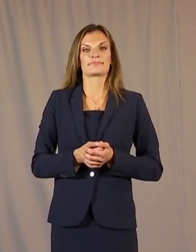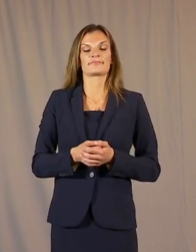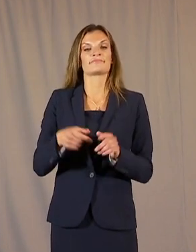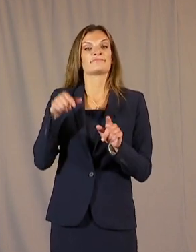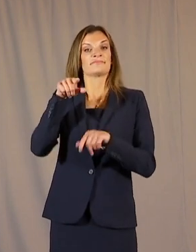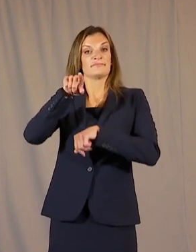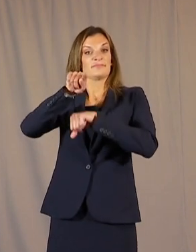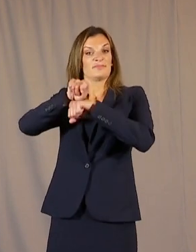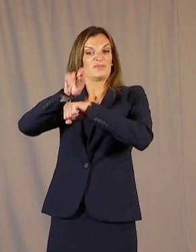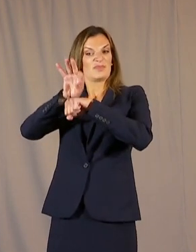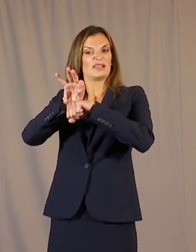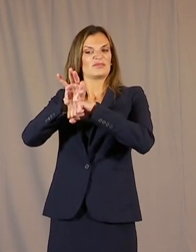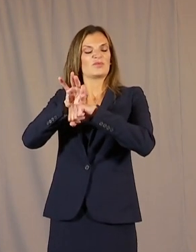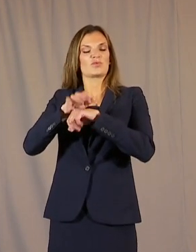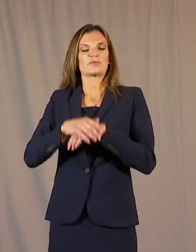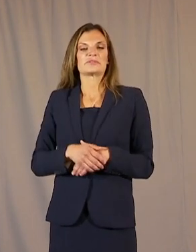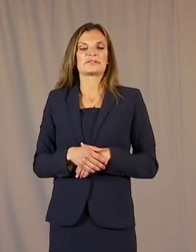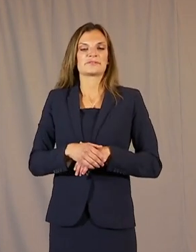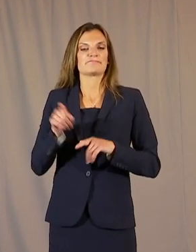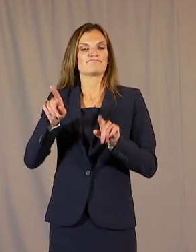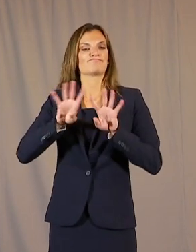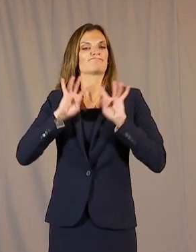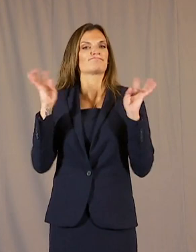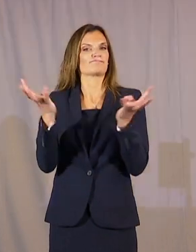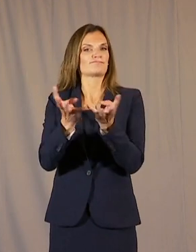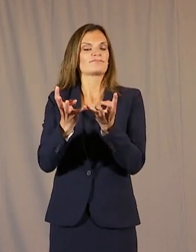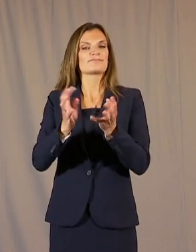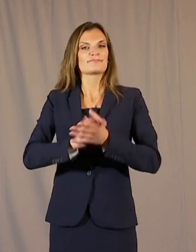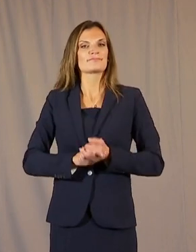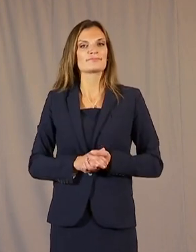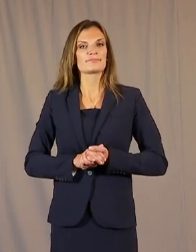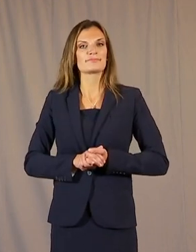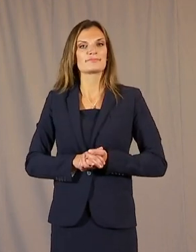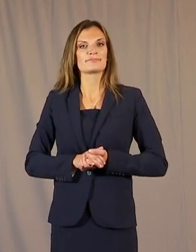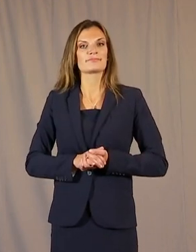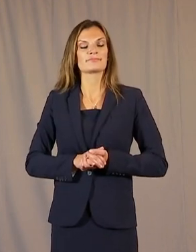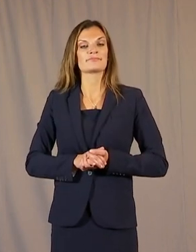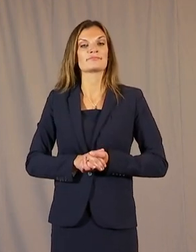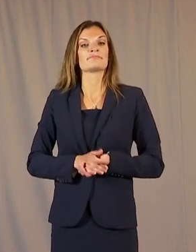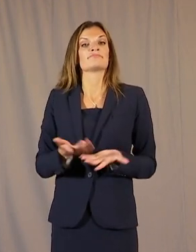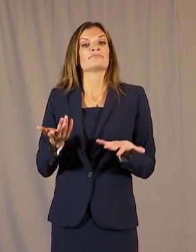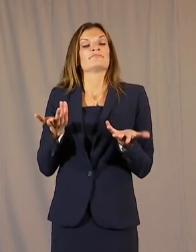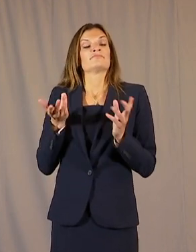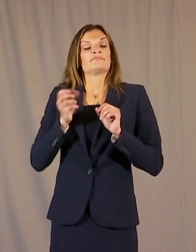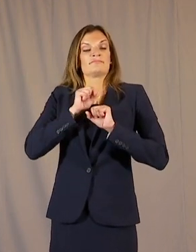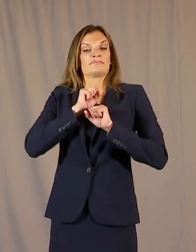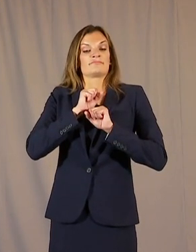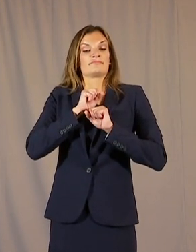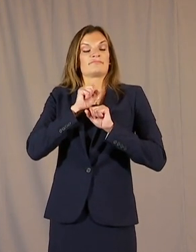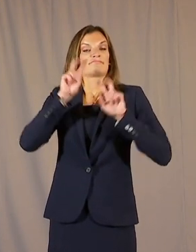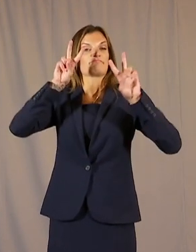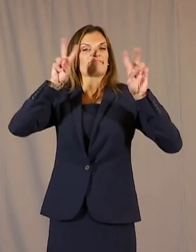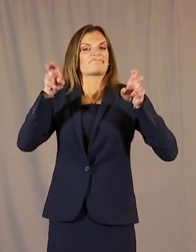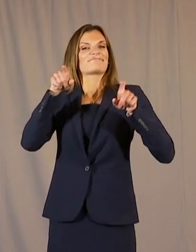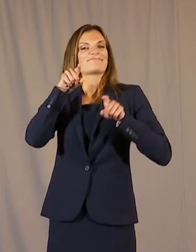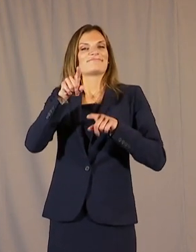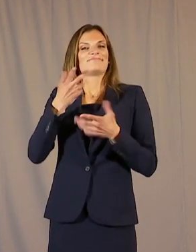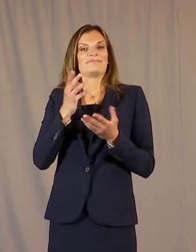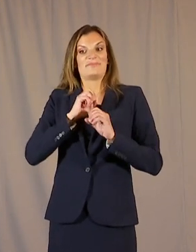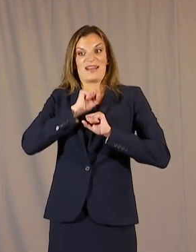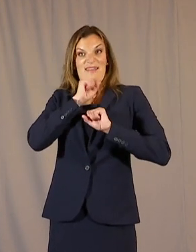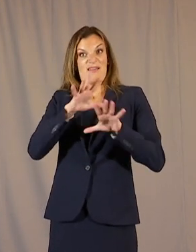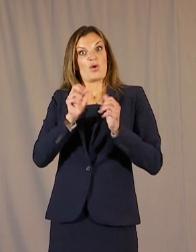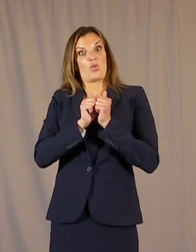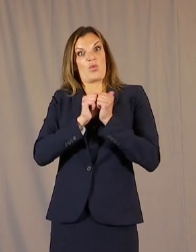force and thinking about the motto, nothing about us without us in disability justice,